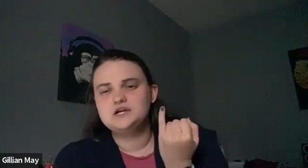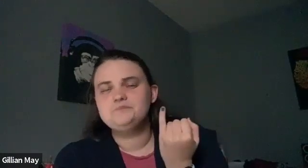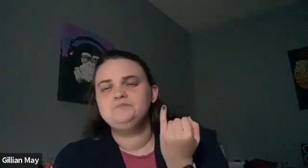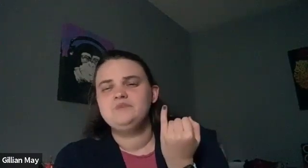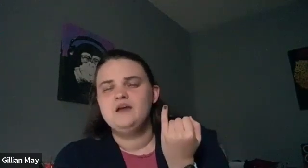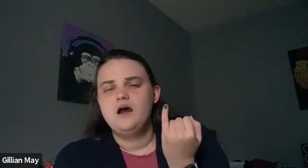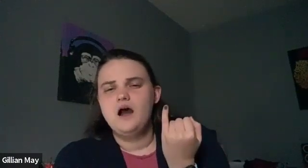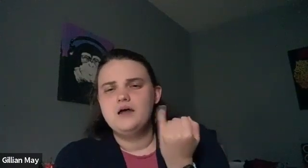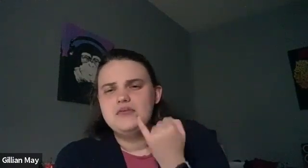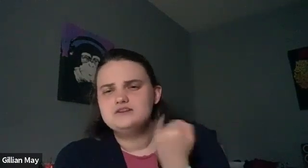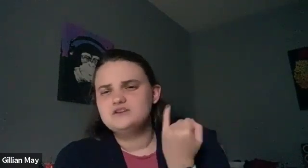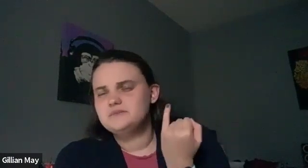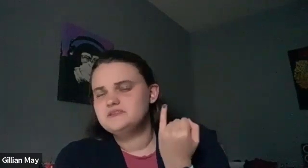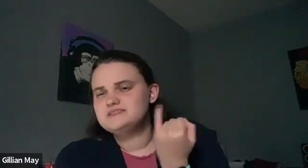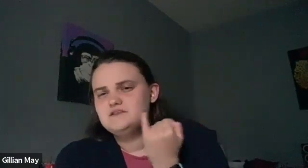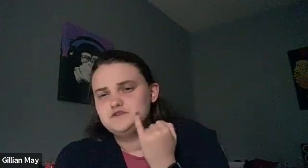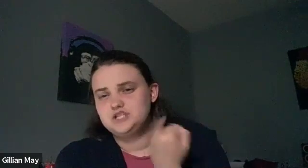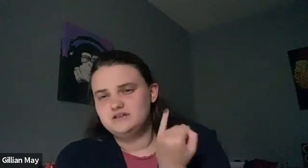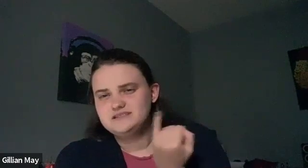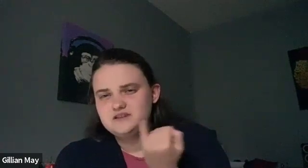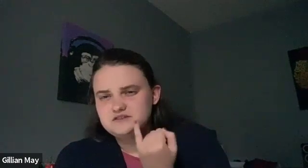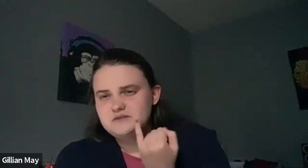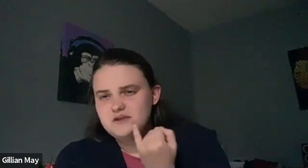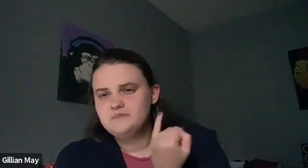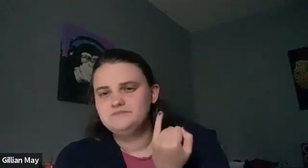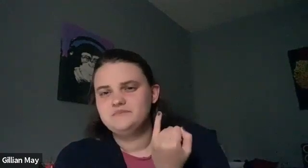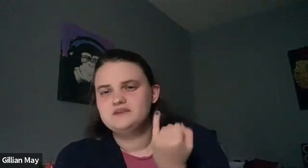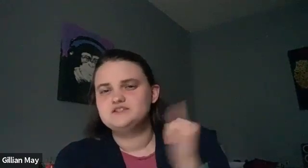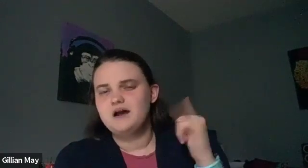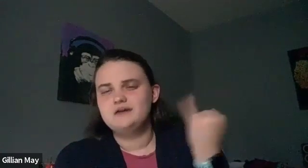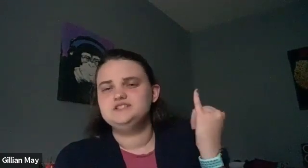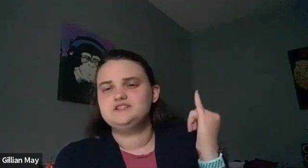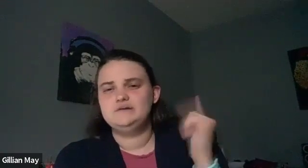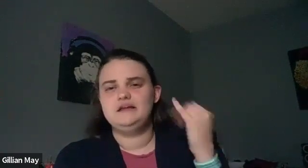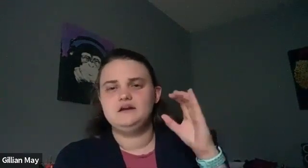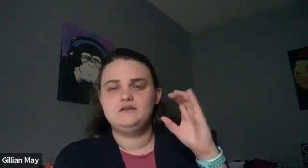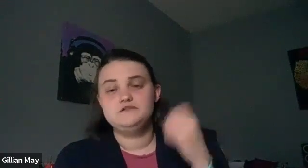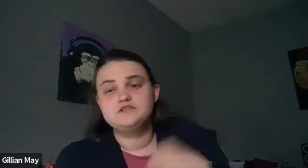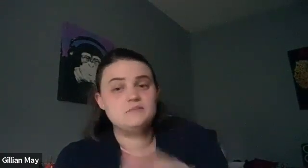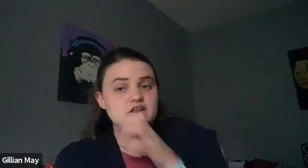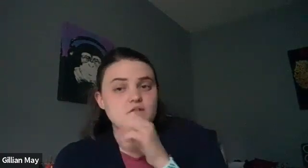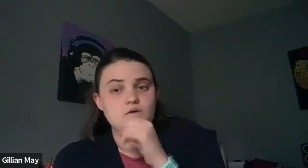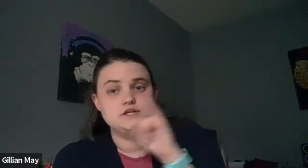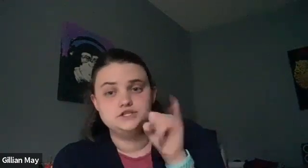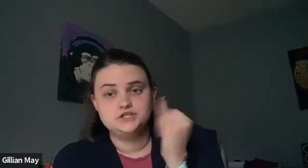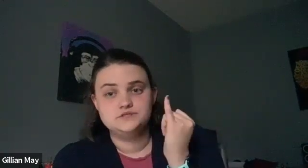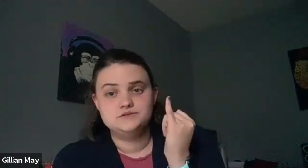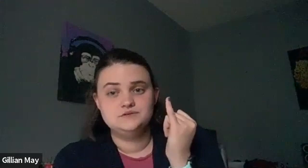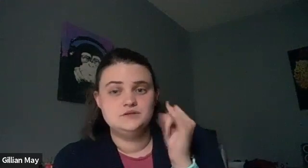here. But the sign for jealous is also there. So I always just kind of like if you say, I'm like orange juice,